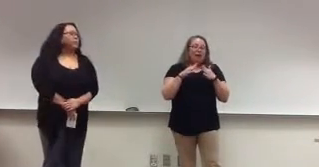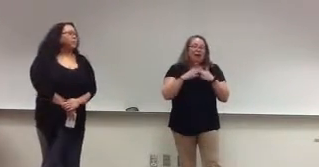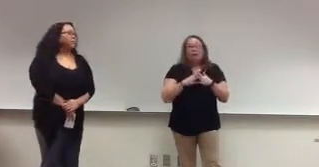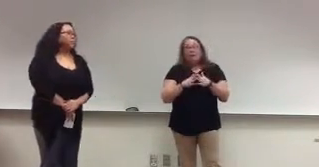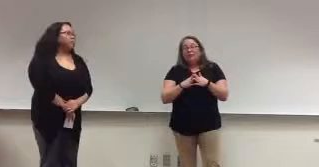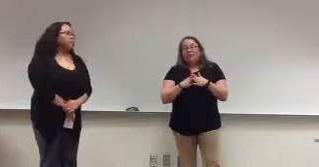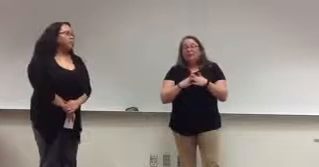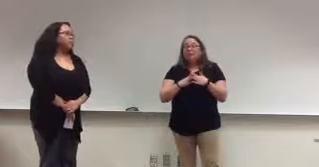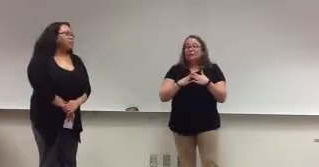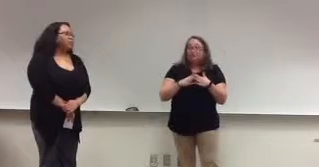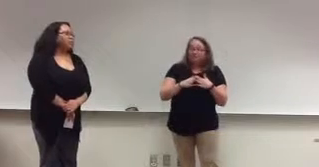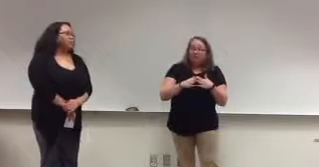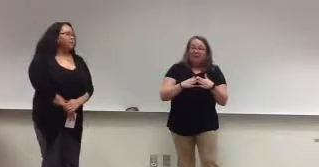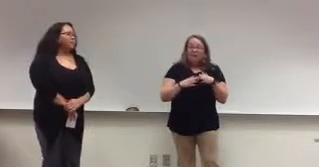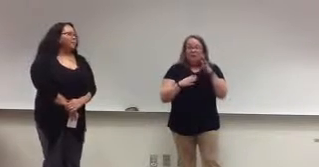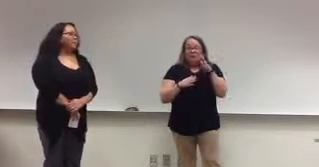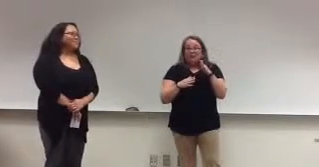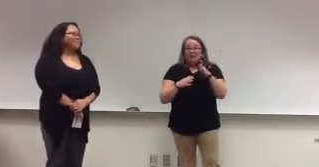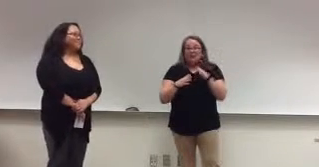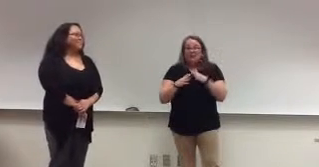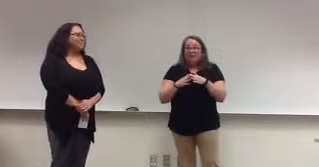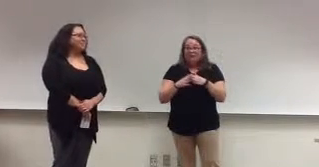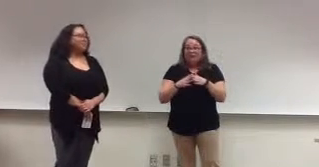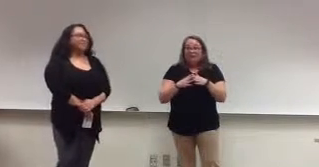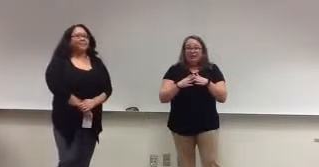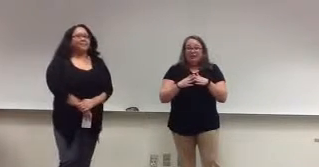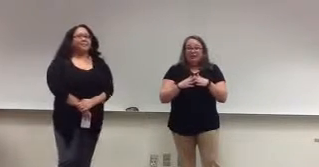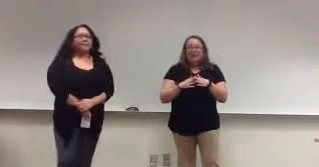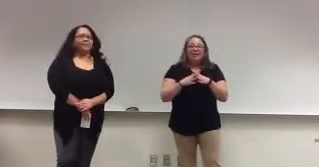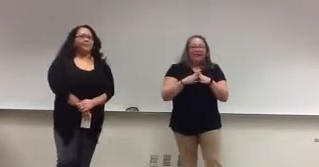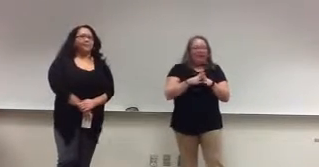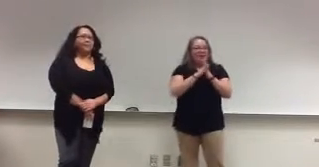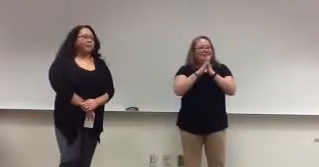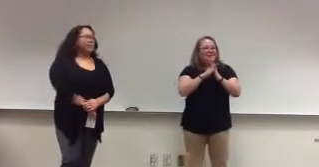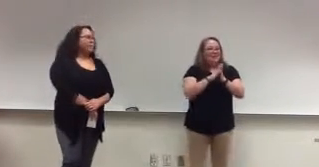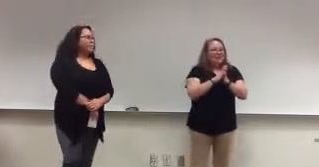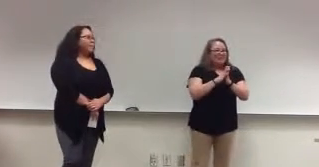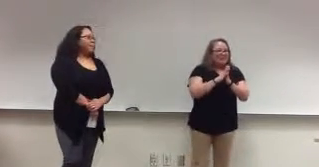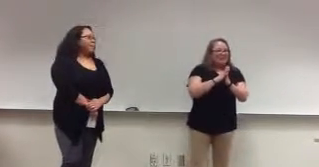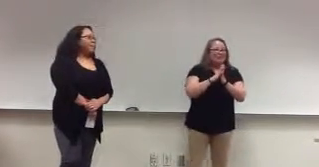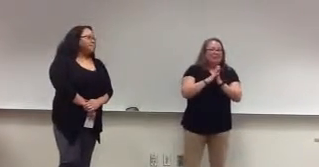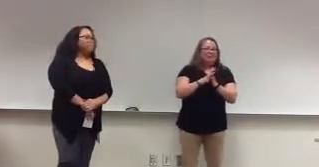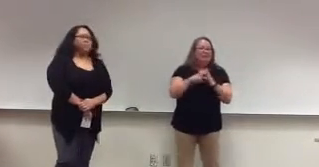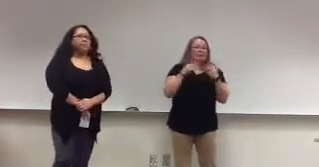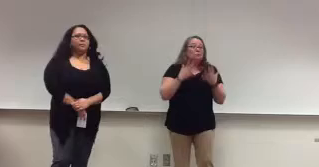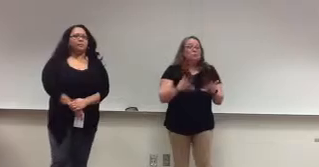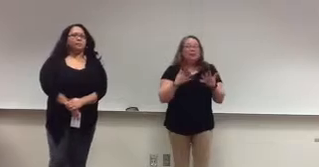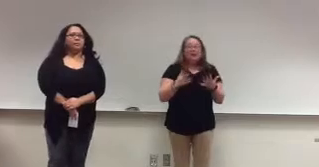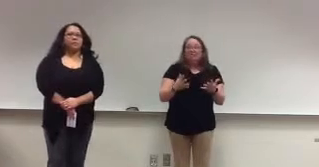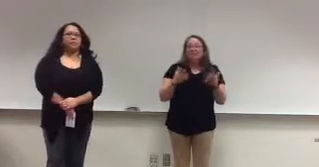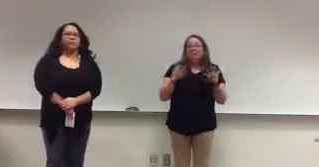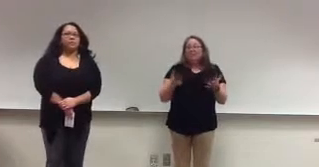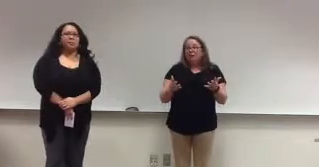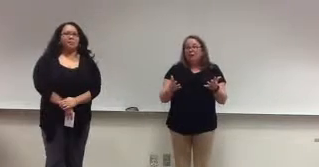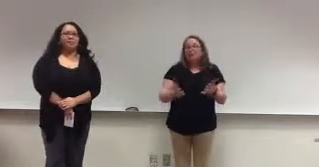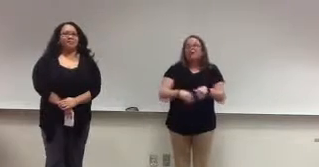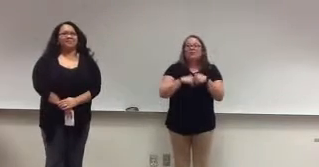I don't think we can go through the alphabet with enough time. Okay, so we're going to do the alphabet really quick, because with the alphabet alone, you